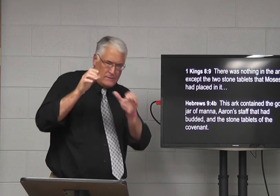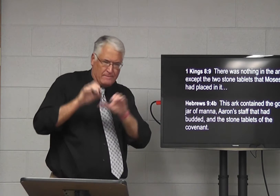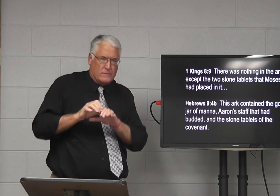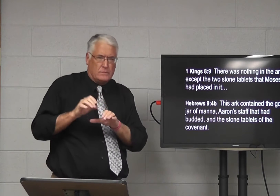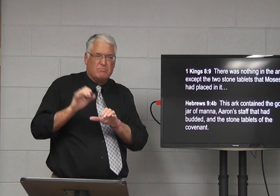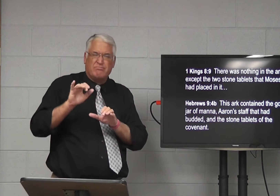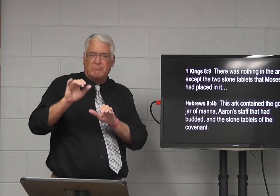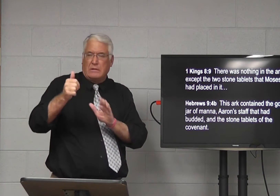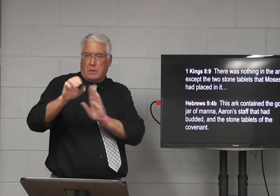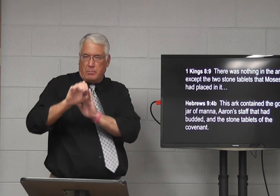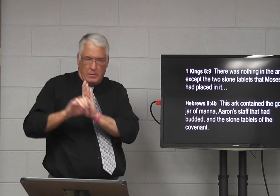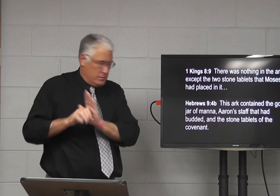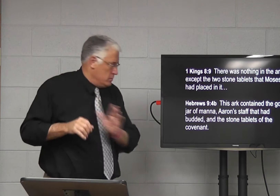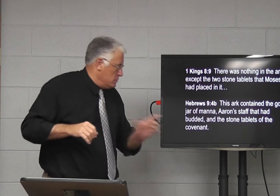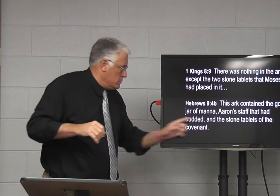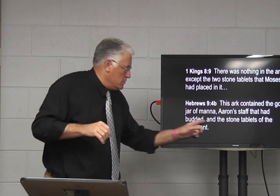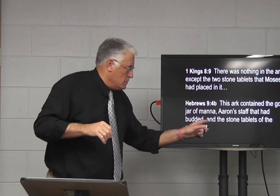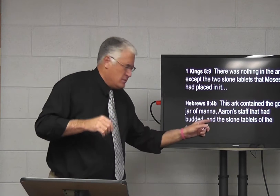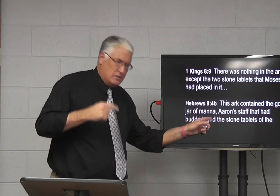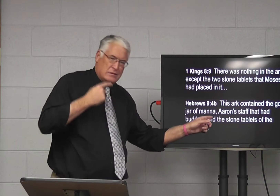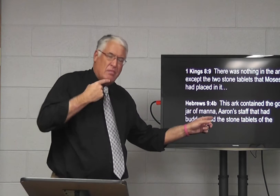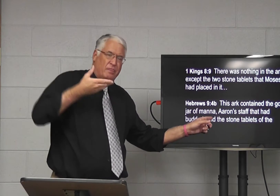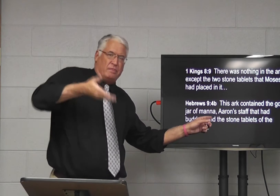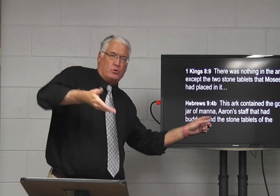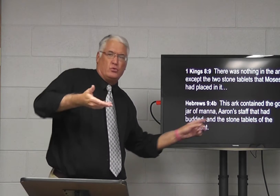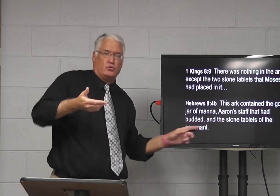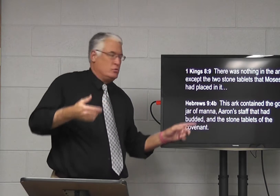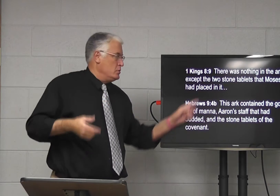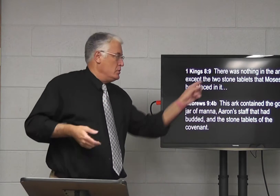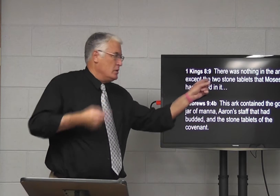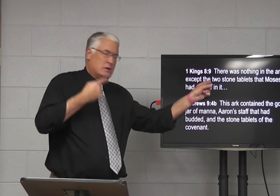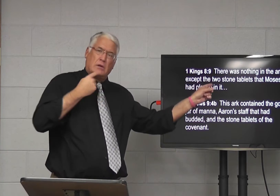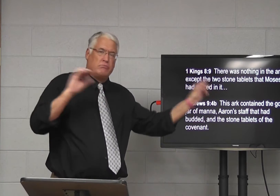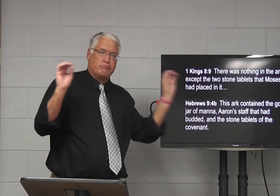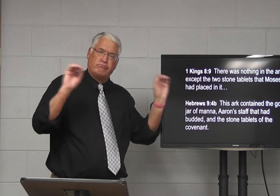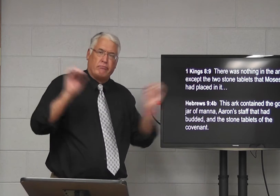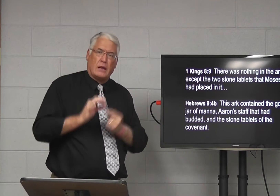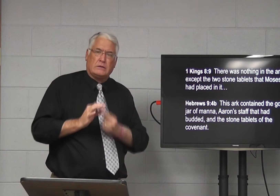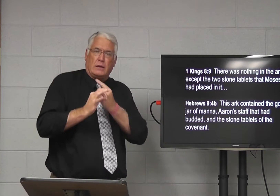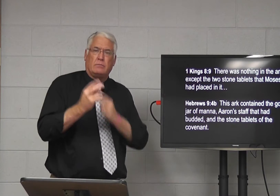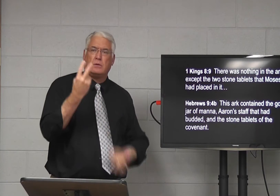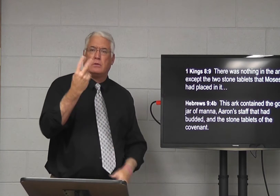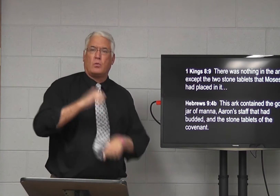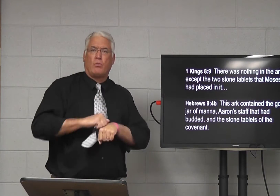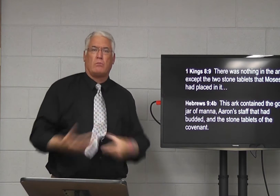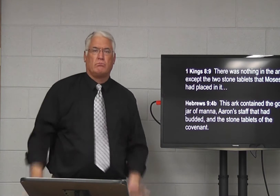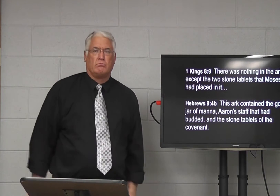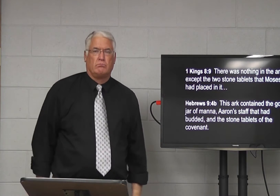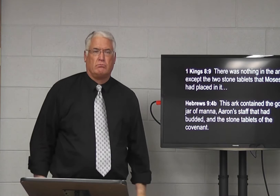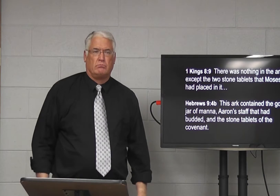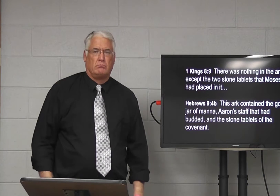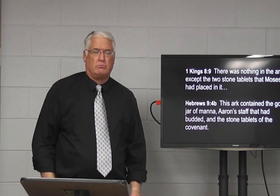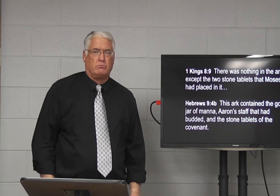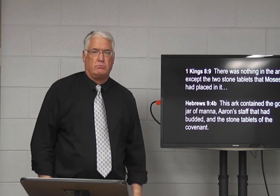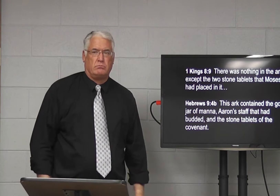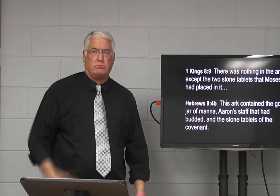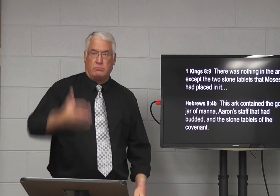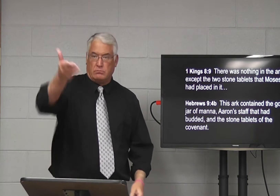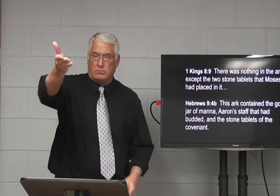the covenant. That's the Ten Commandments. And it says that that's in the ark. But in 1 Kings, it says nothing about those